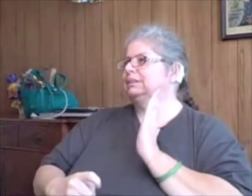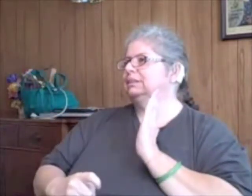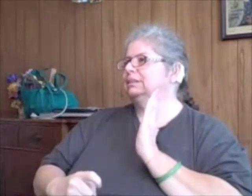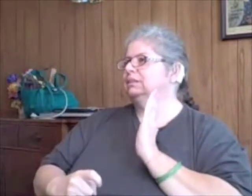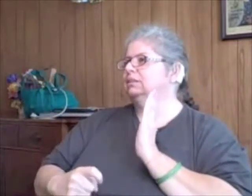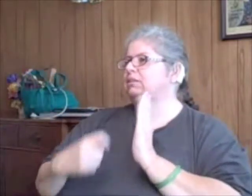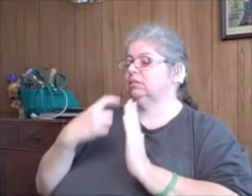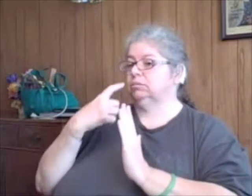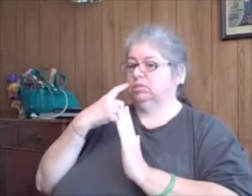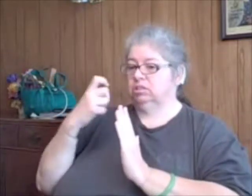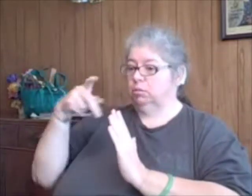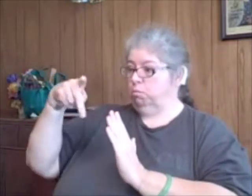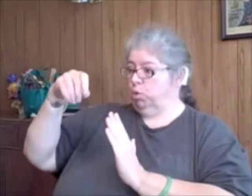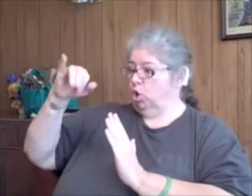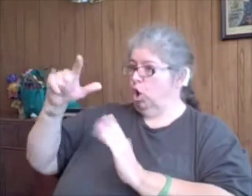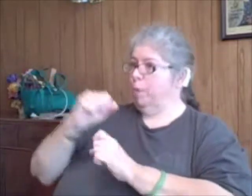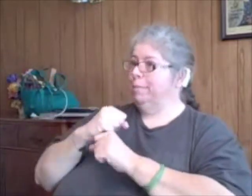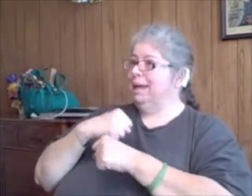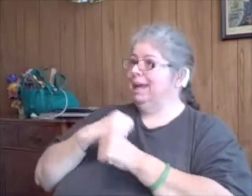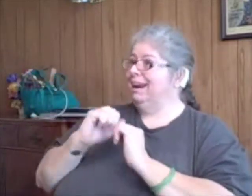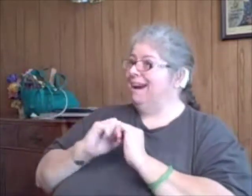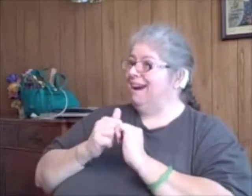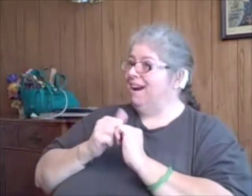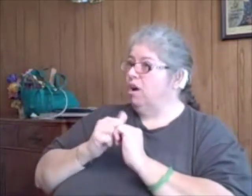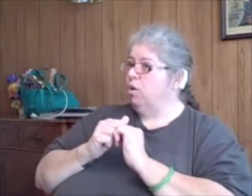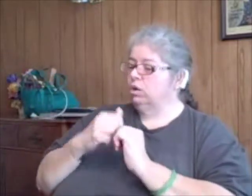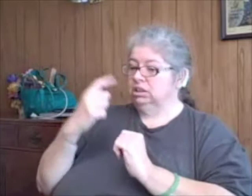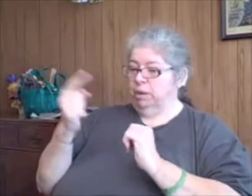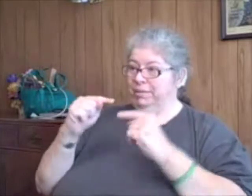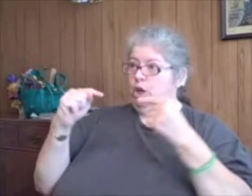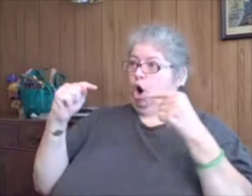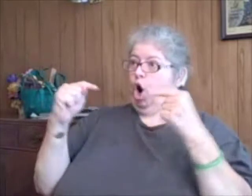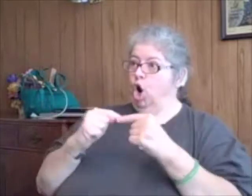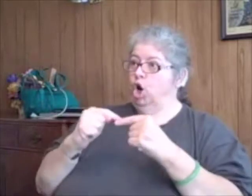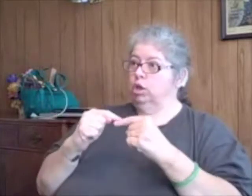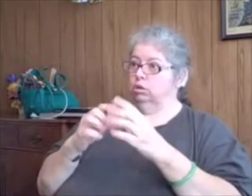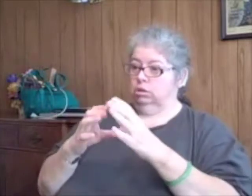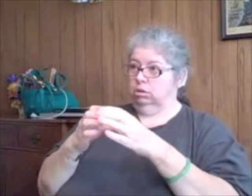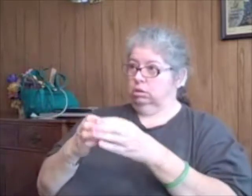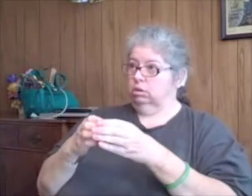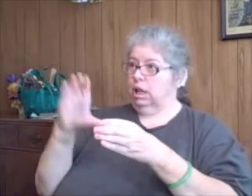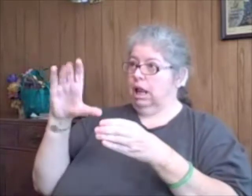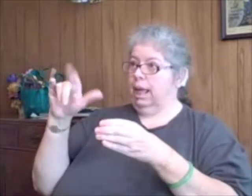A pearl is made when something irritates a clam or an oyster shell.